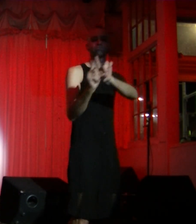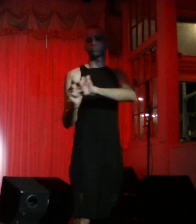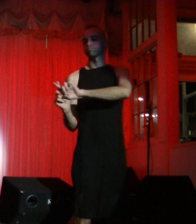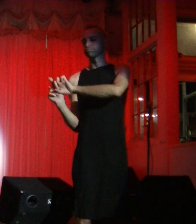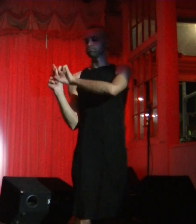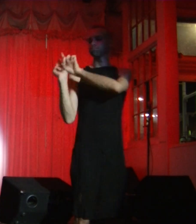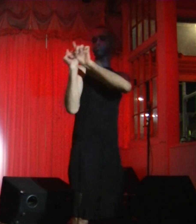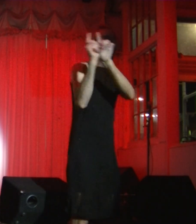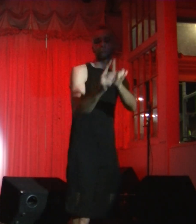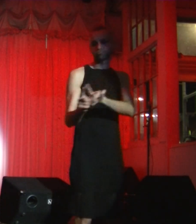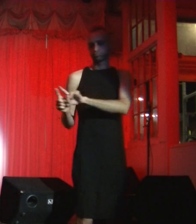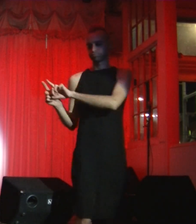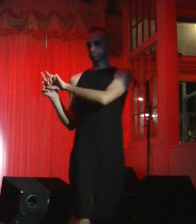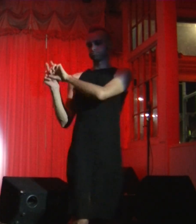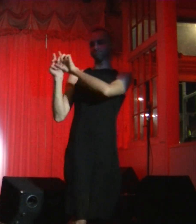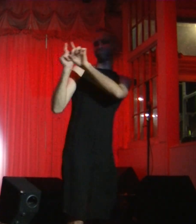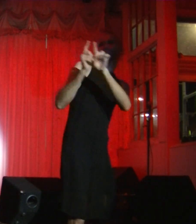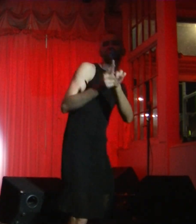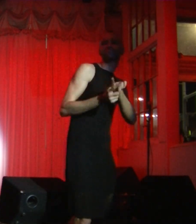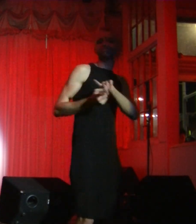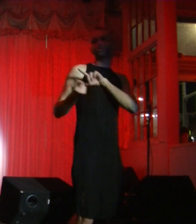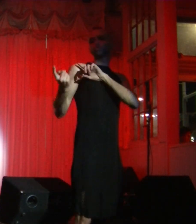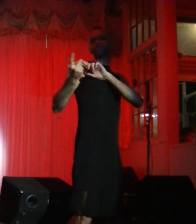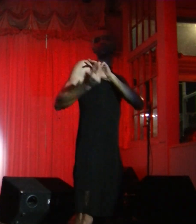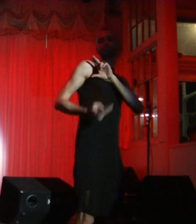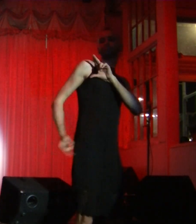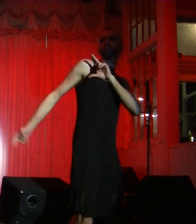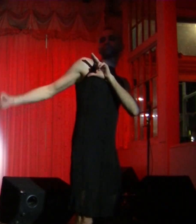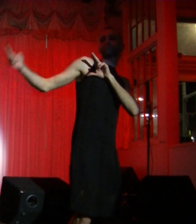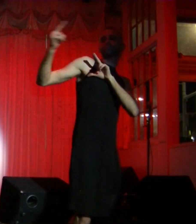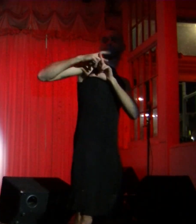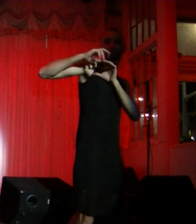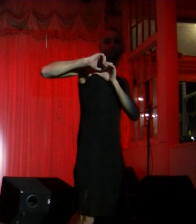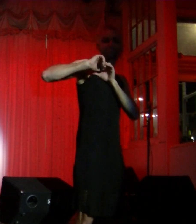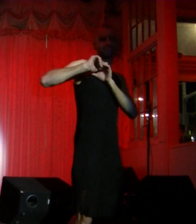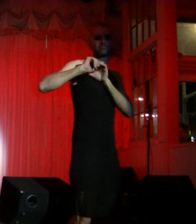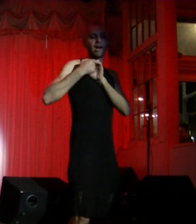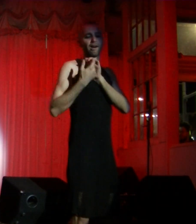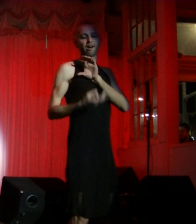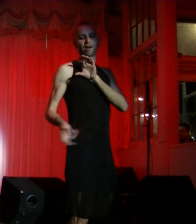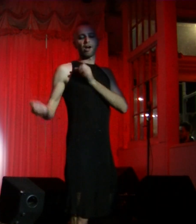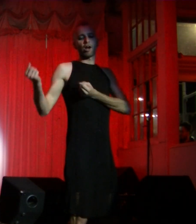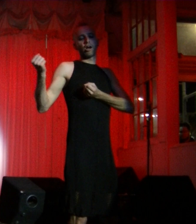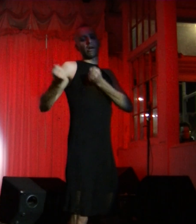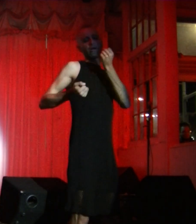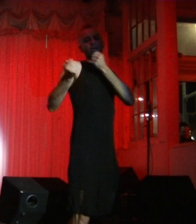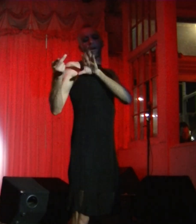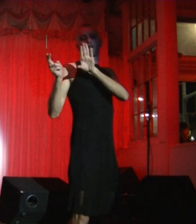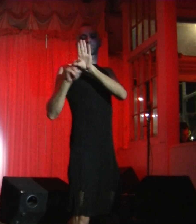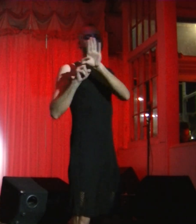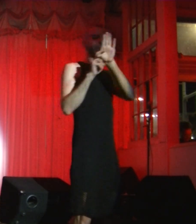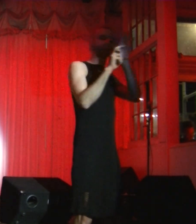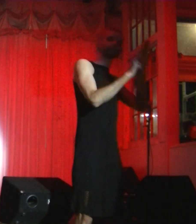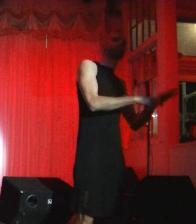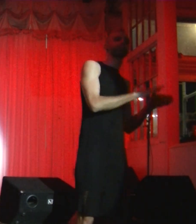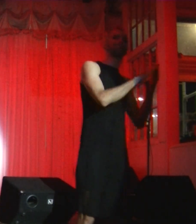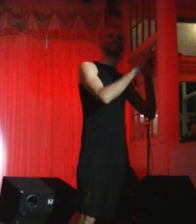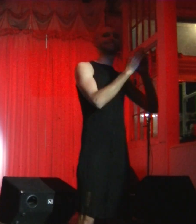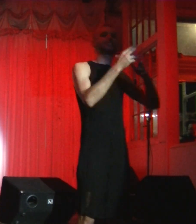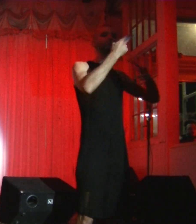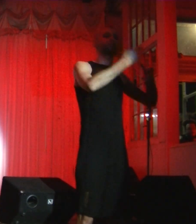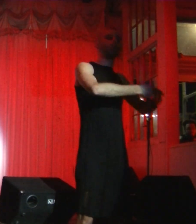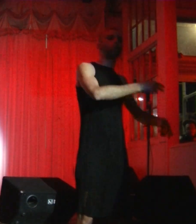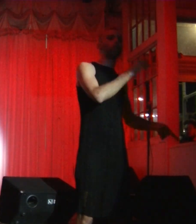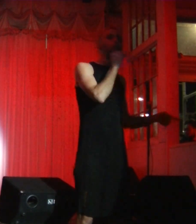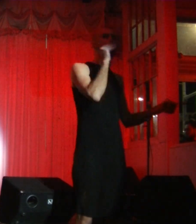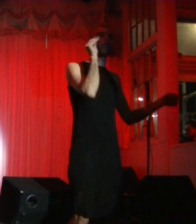sung the Supremes and more on our car rides to the city we called home and back. All